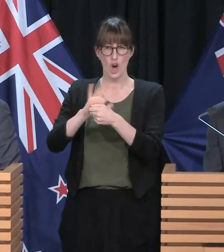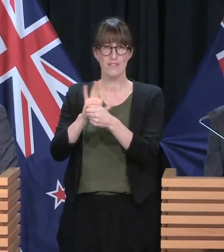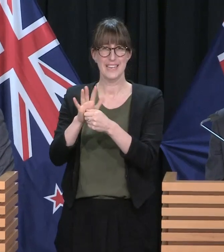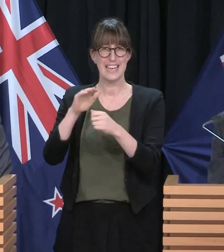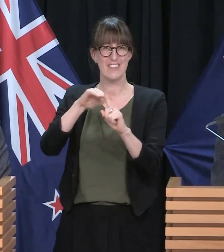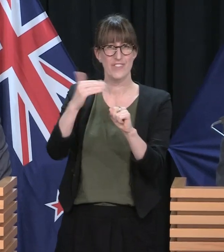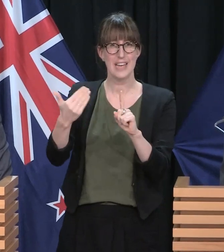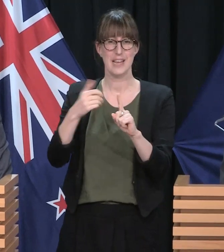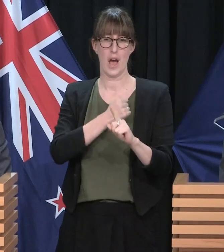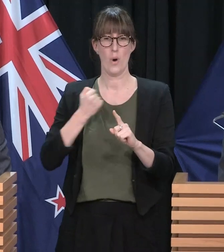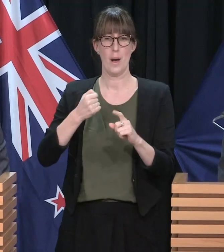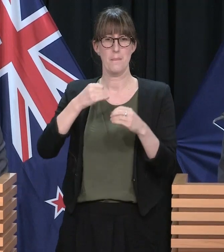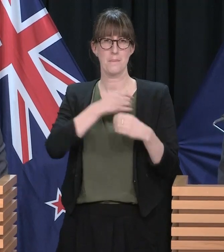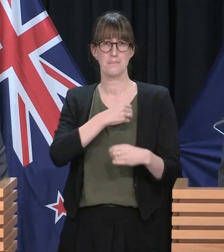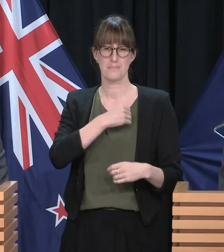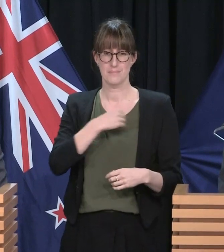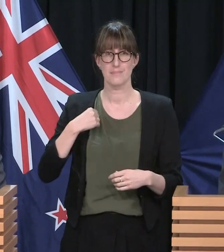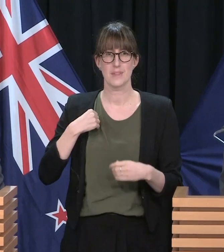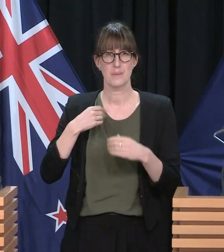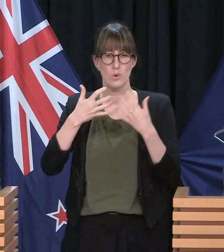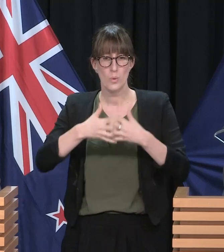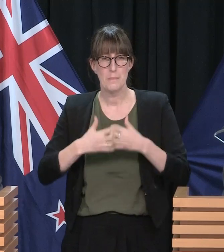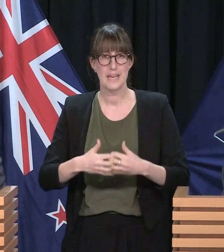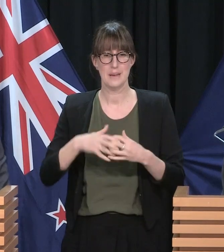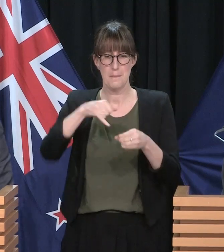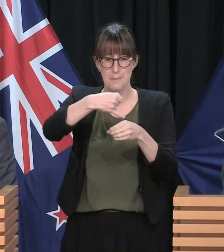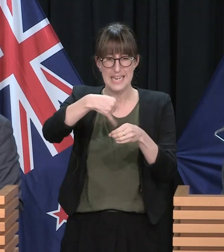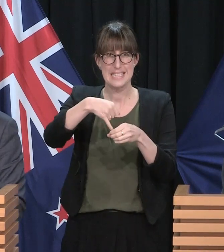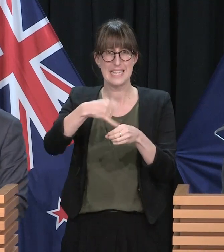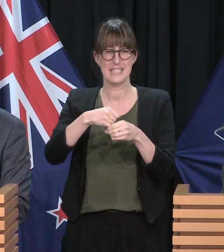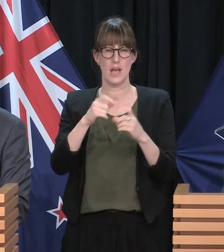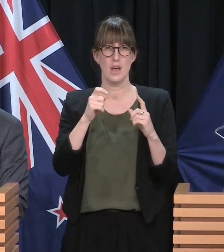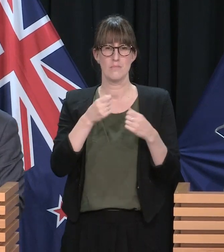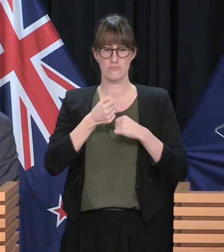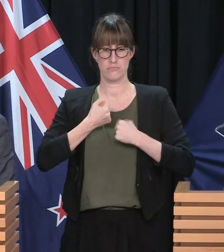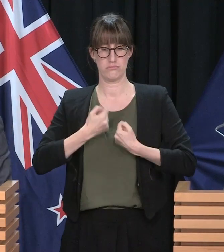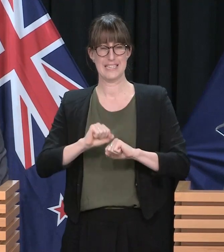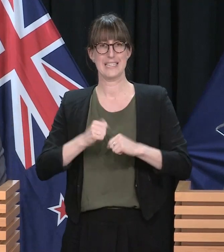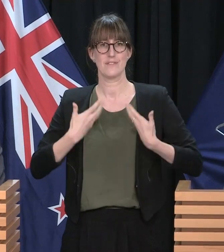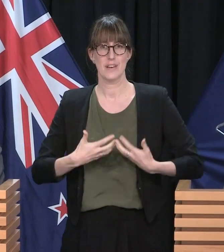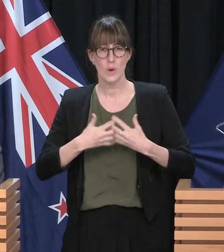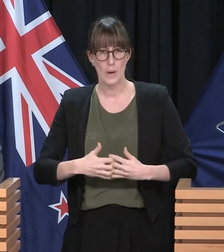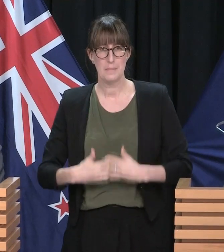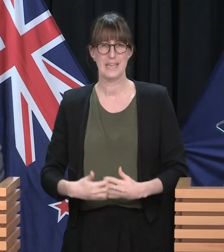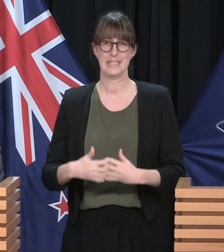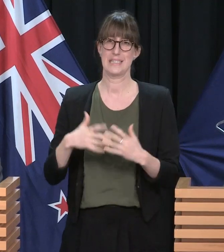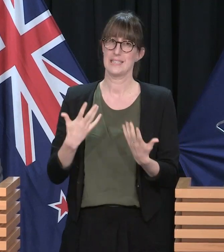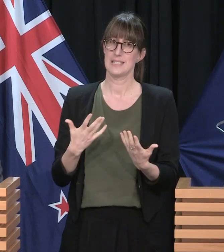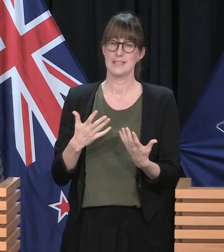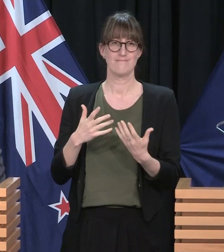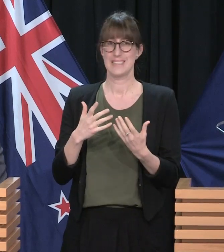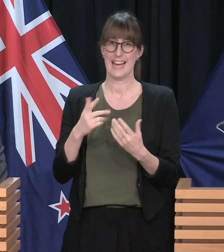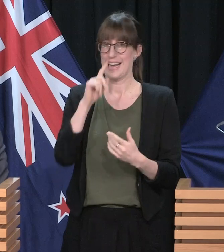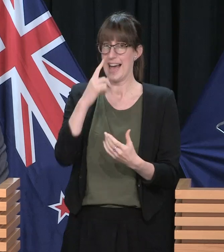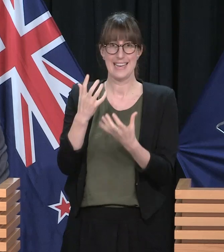and PPE. For example, to prepare for a potential COVID-19 related increase in treatment of